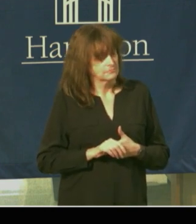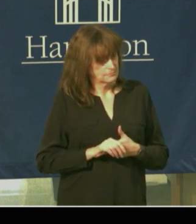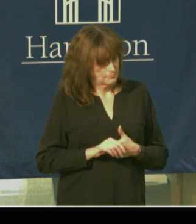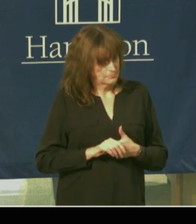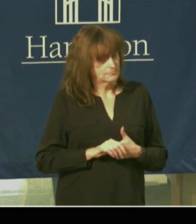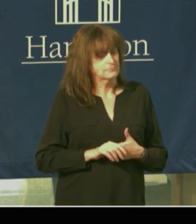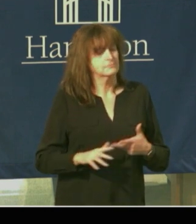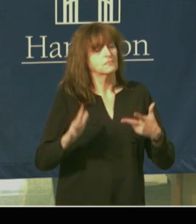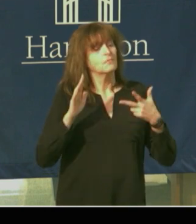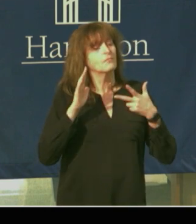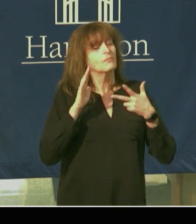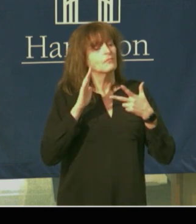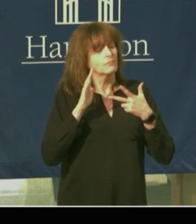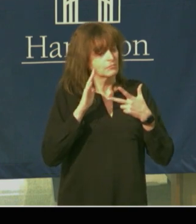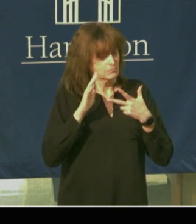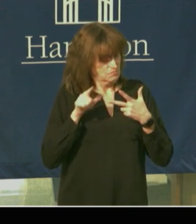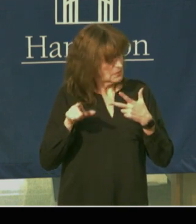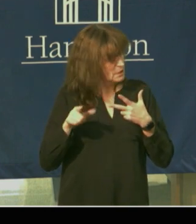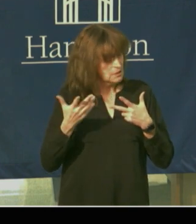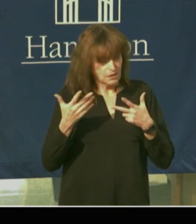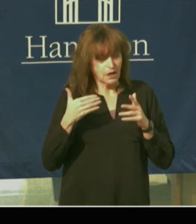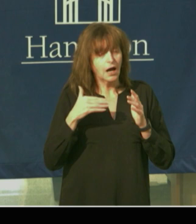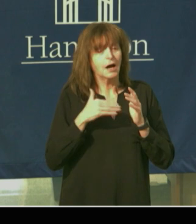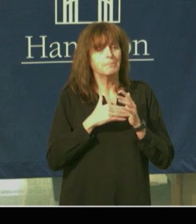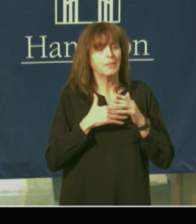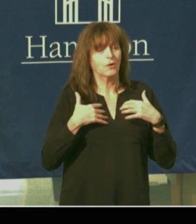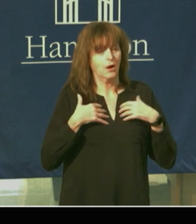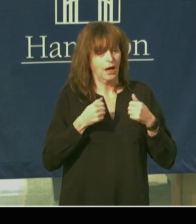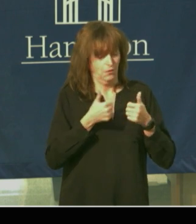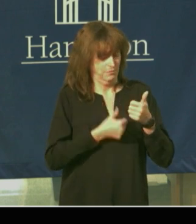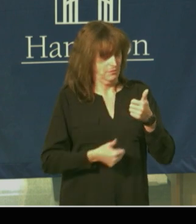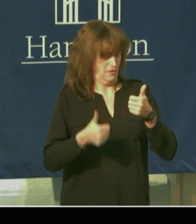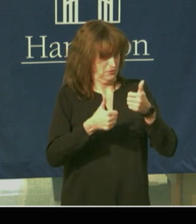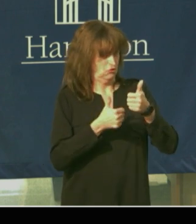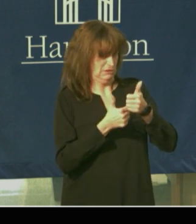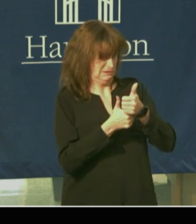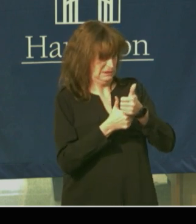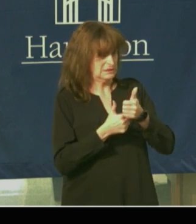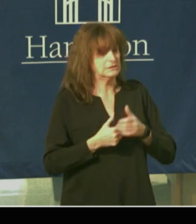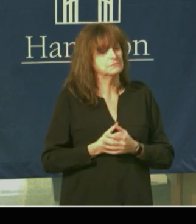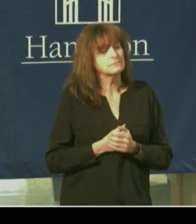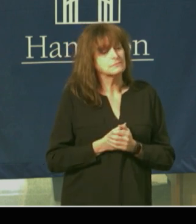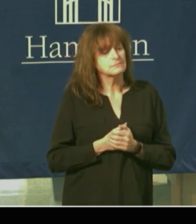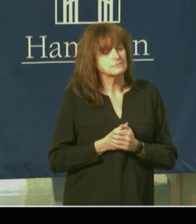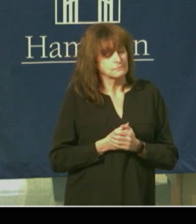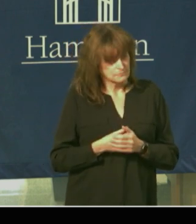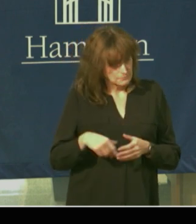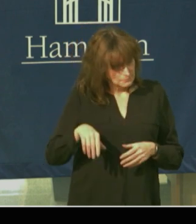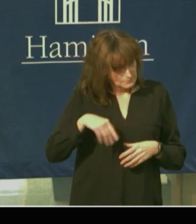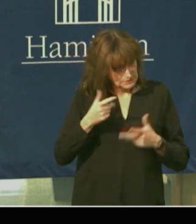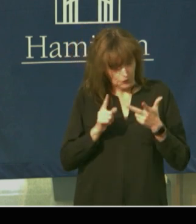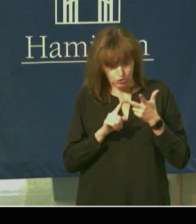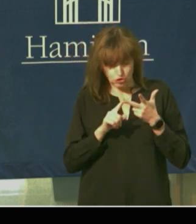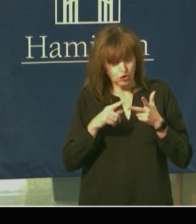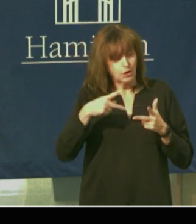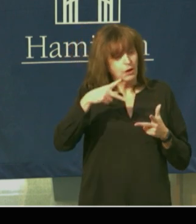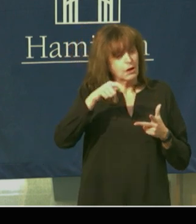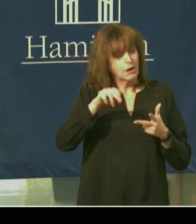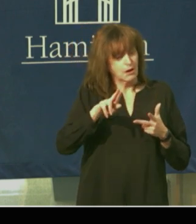thank you to the American Sign Language Interpreter and Deaf Interpreter. Thank you. Mr.